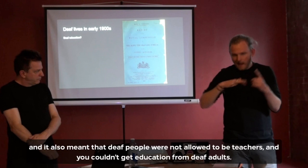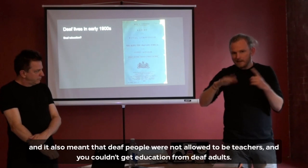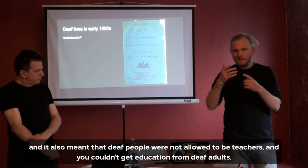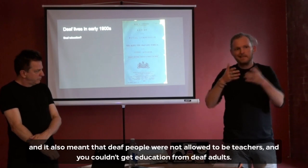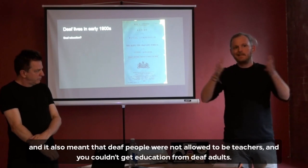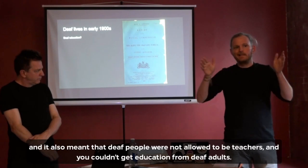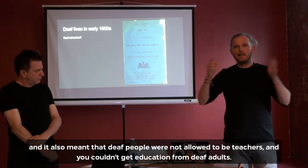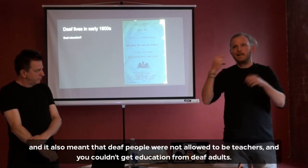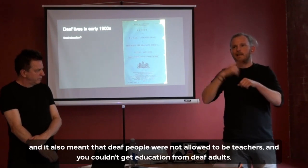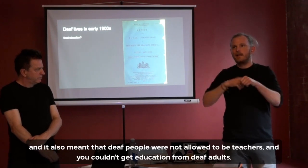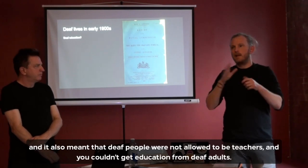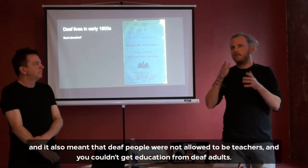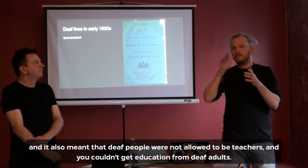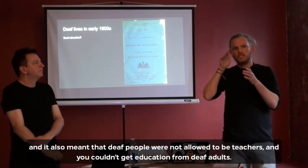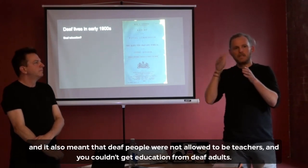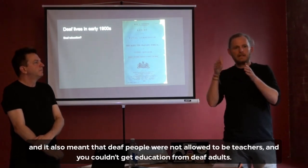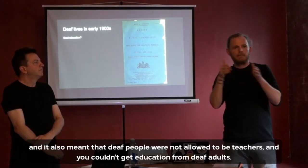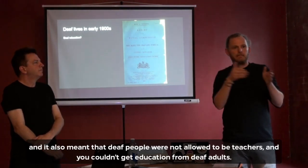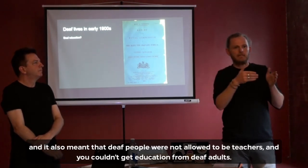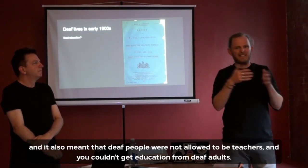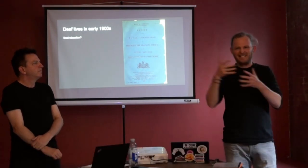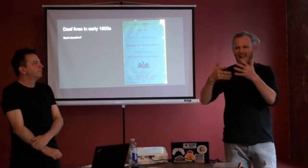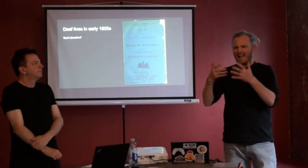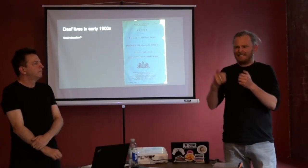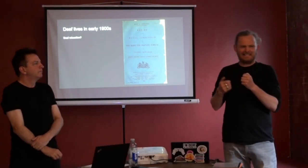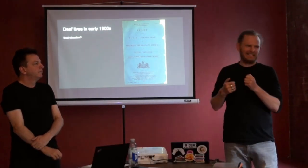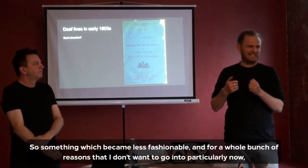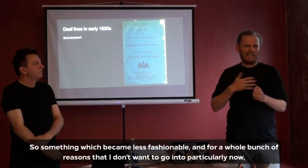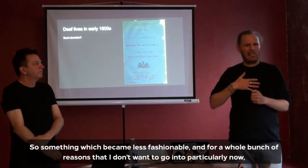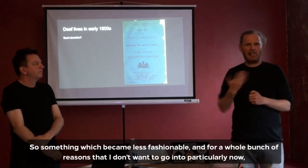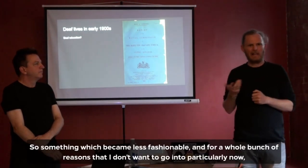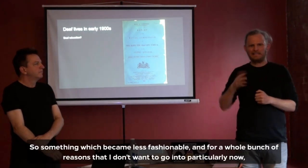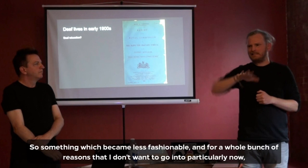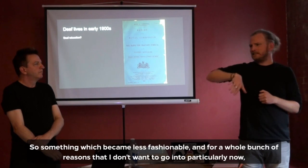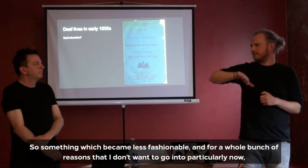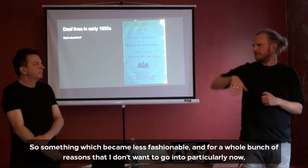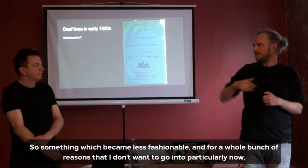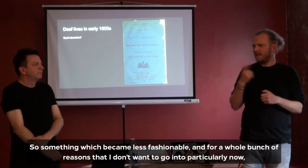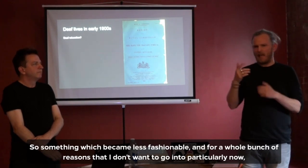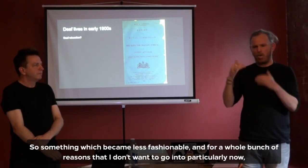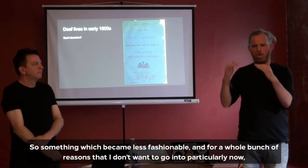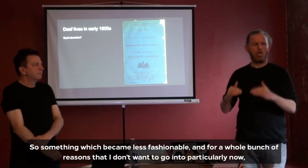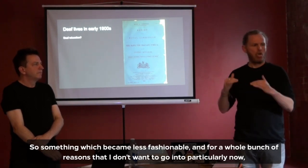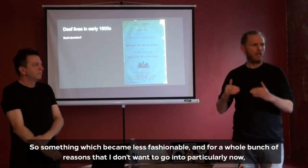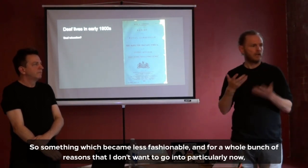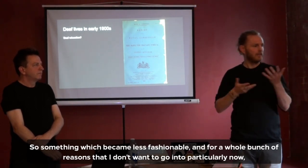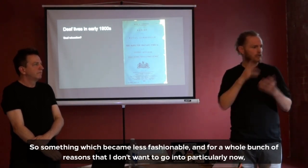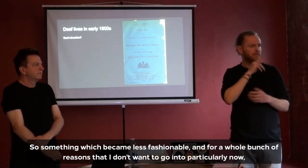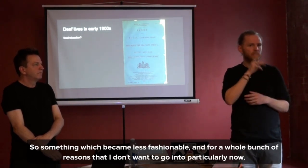and you couldn't get education from deaf adults. So sign language became less